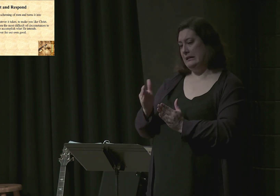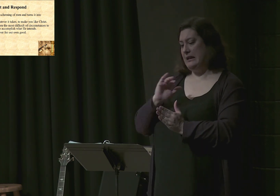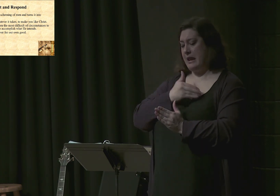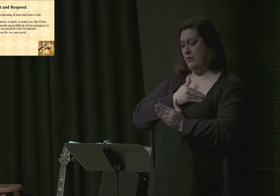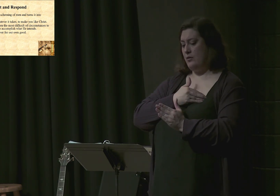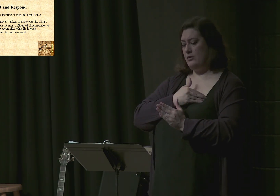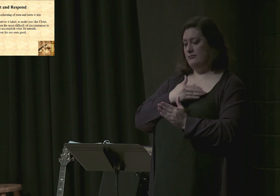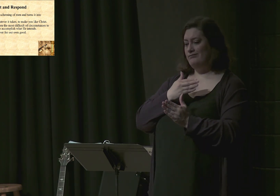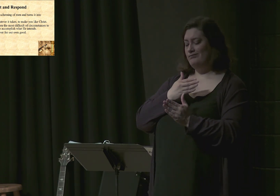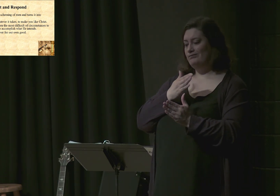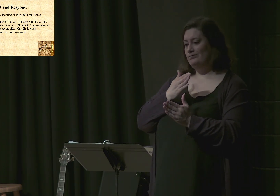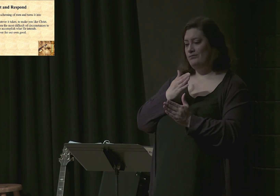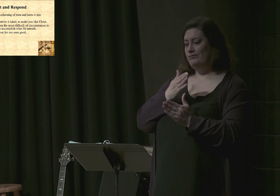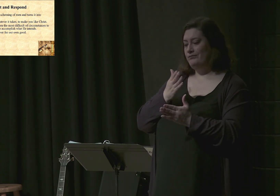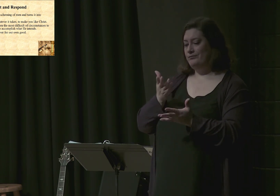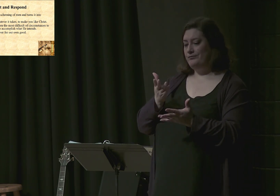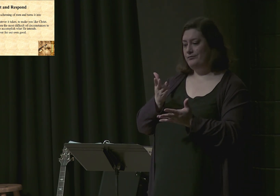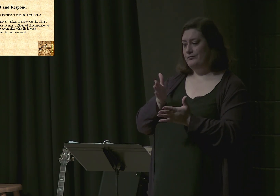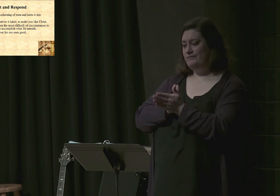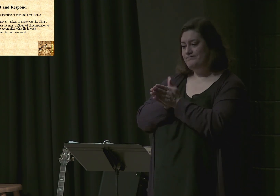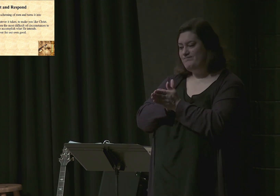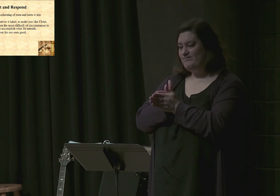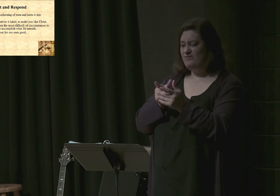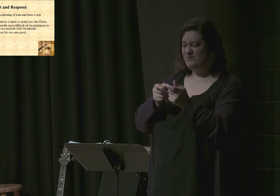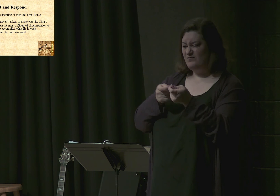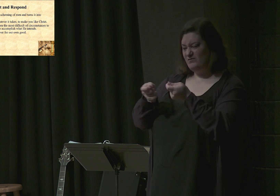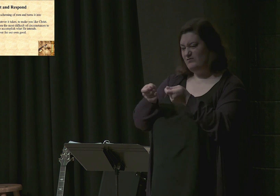have our own agenda.